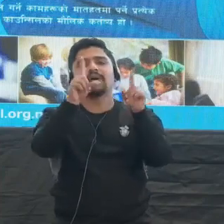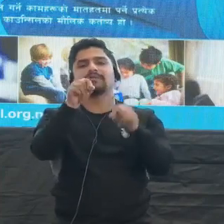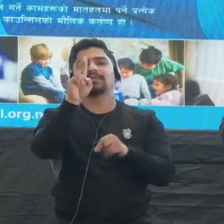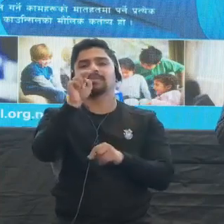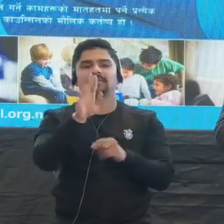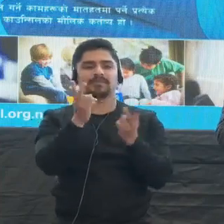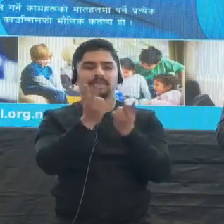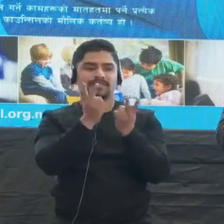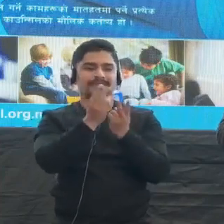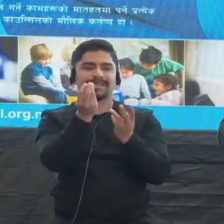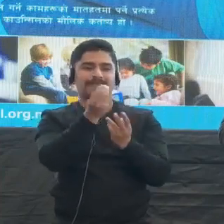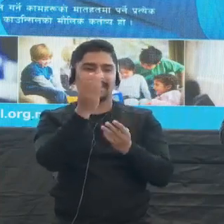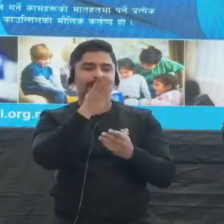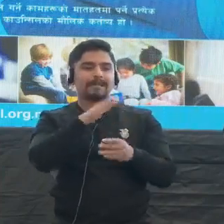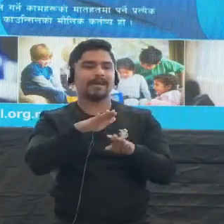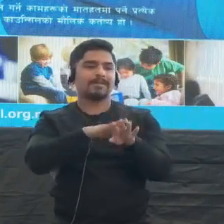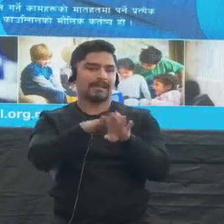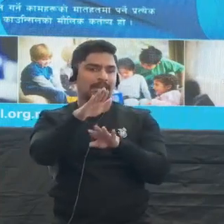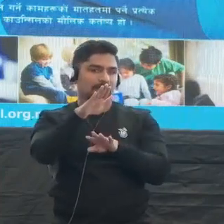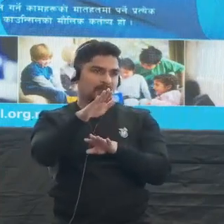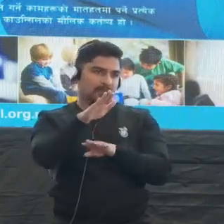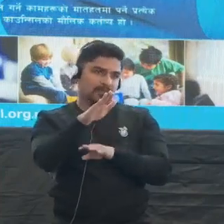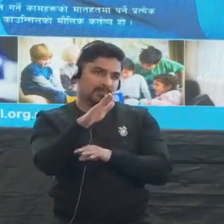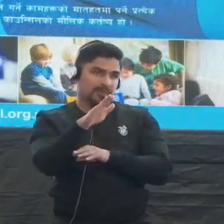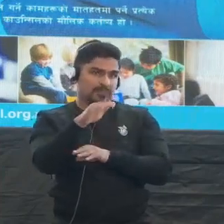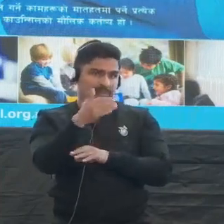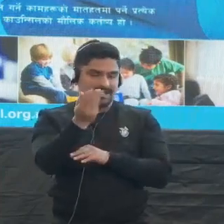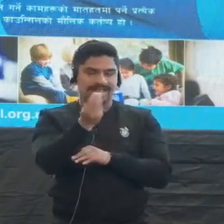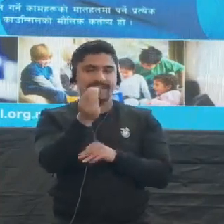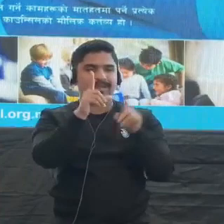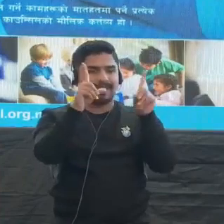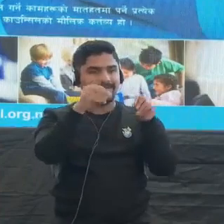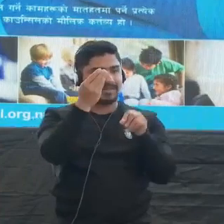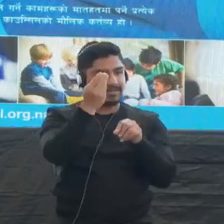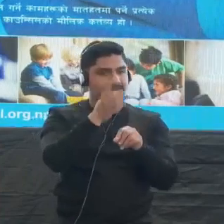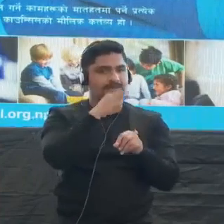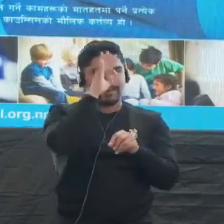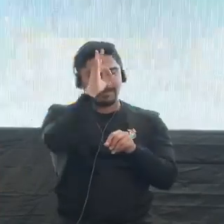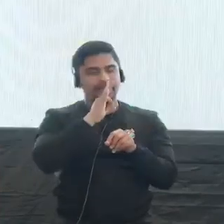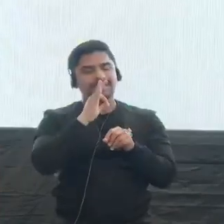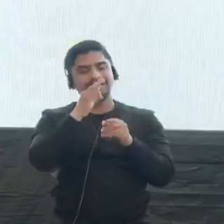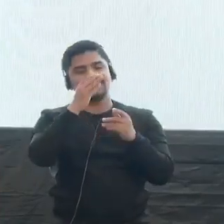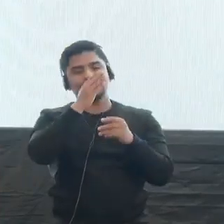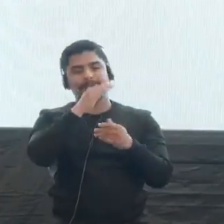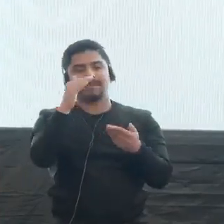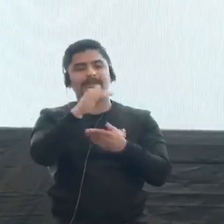normal needs, and the special children have special needs.